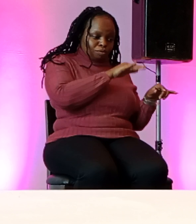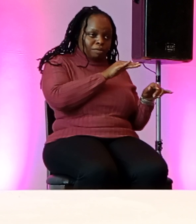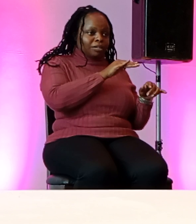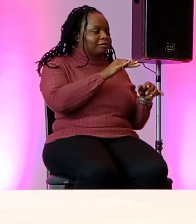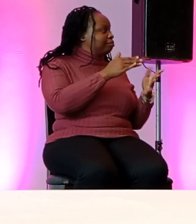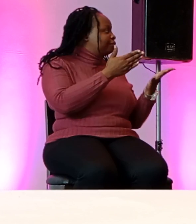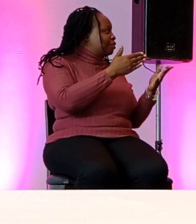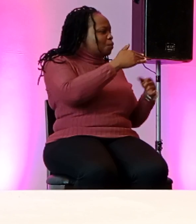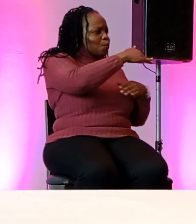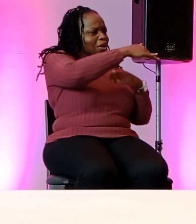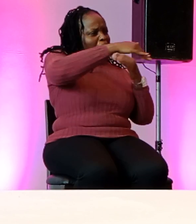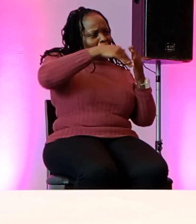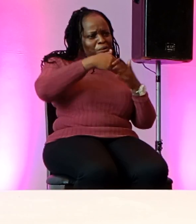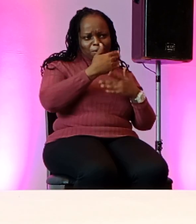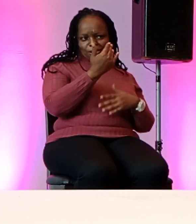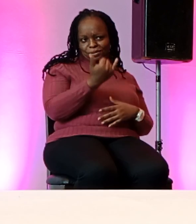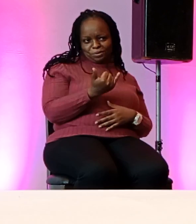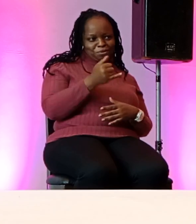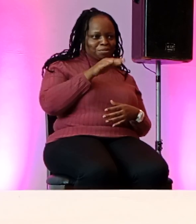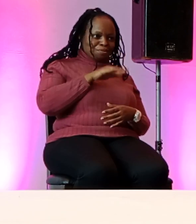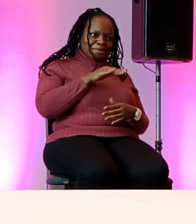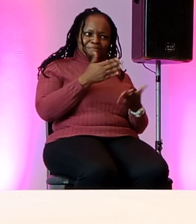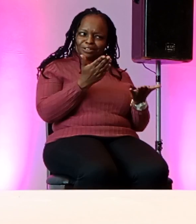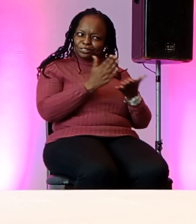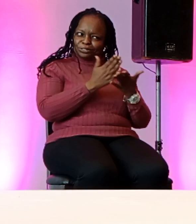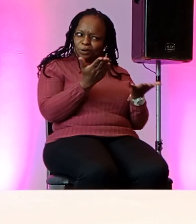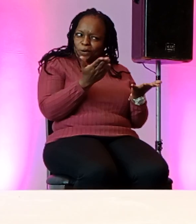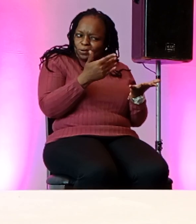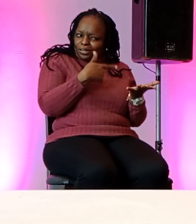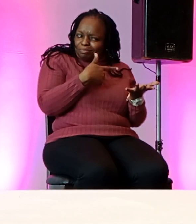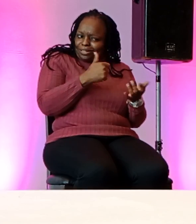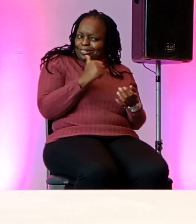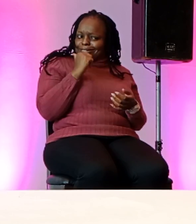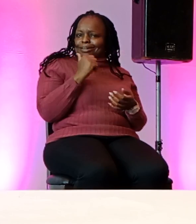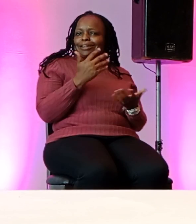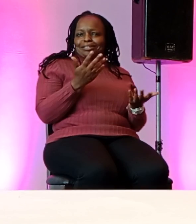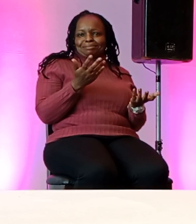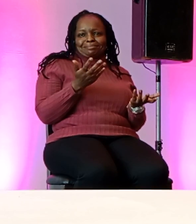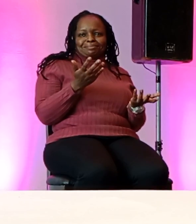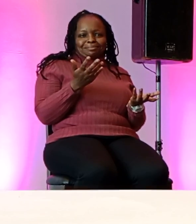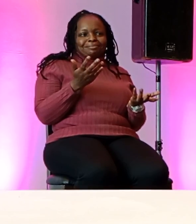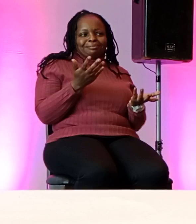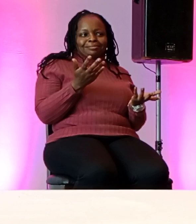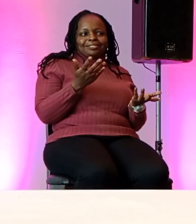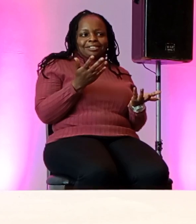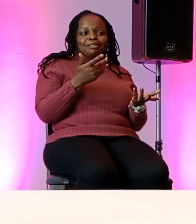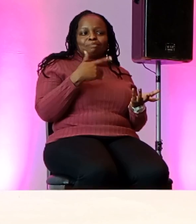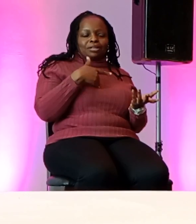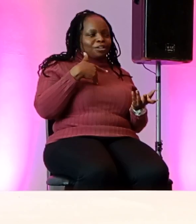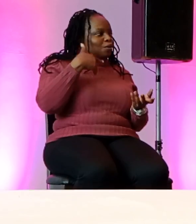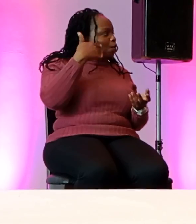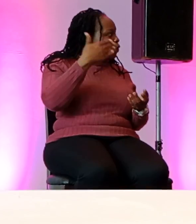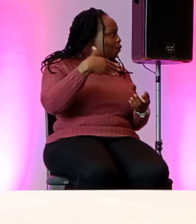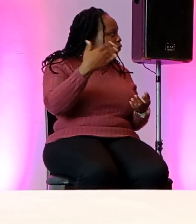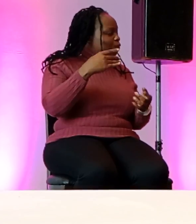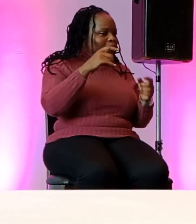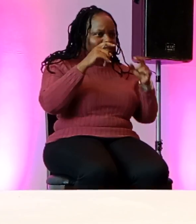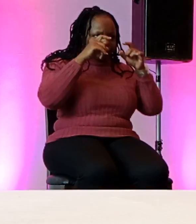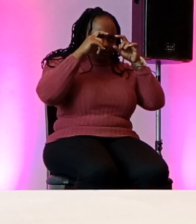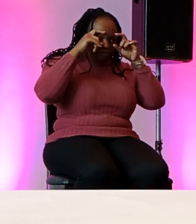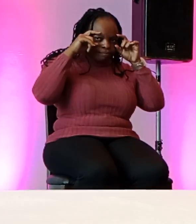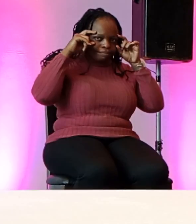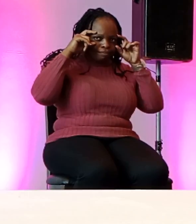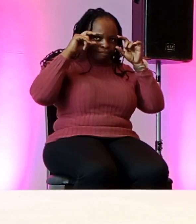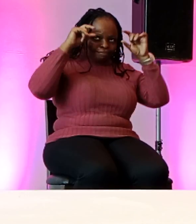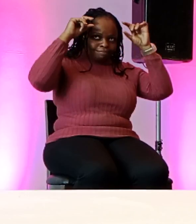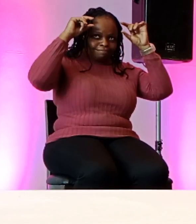youthful women, right? Or am I in denial? I keep bringing my glasses up here and then taking them